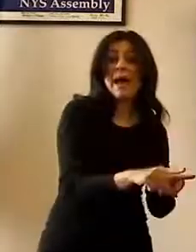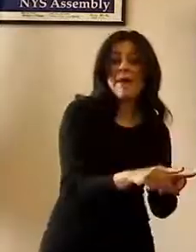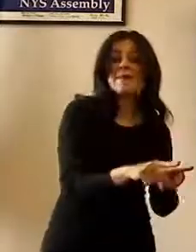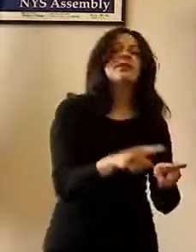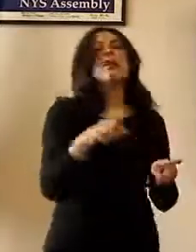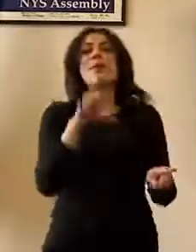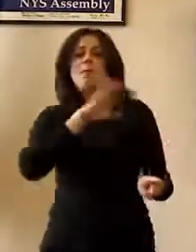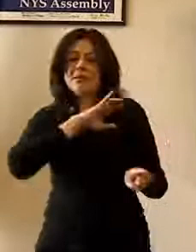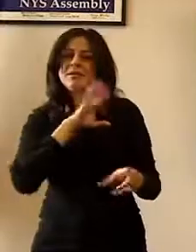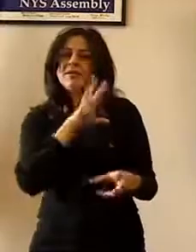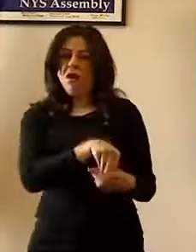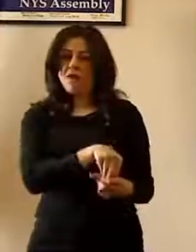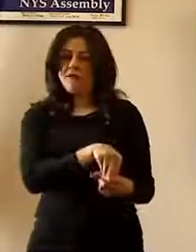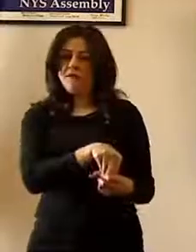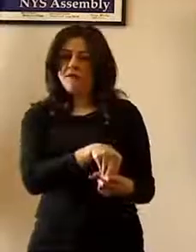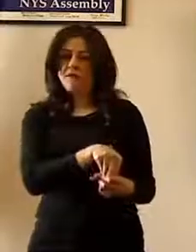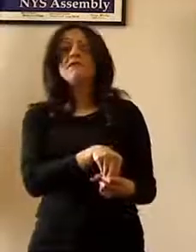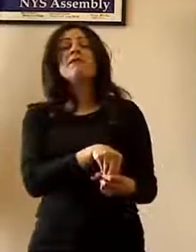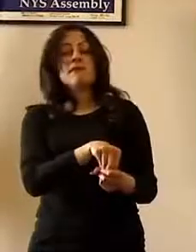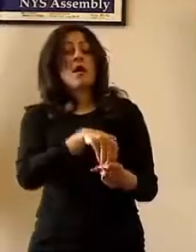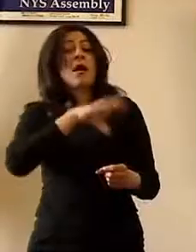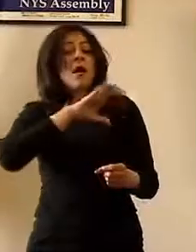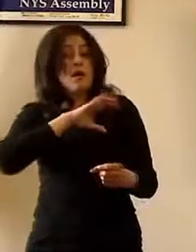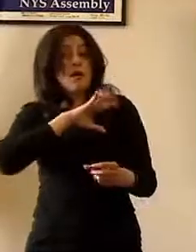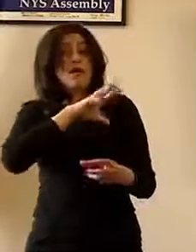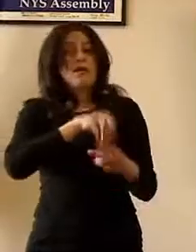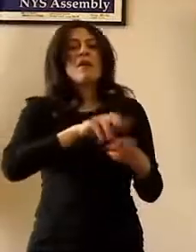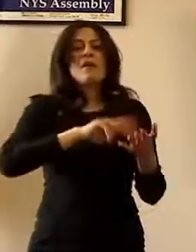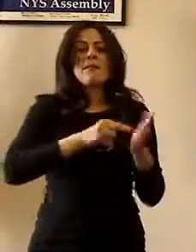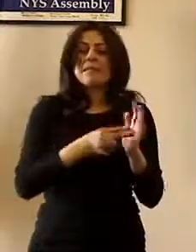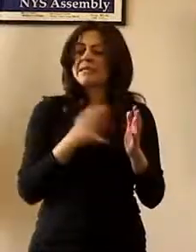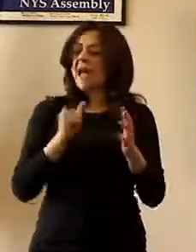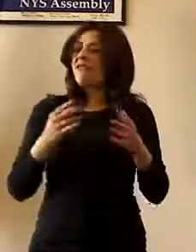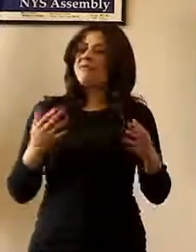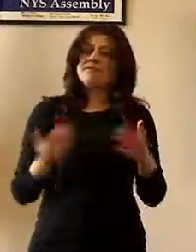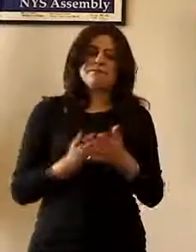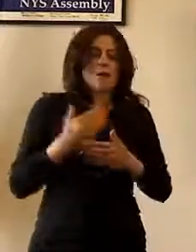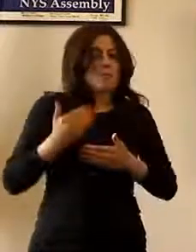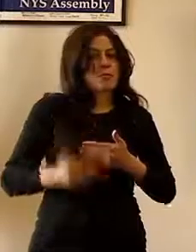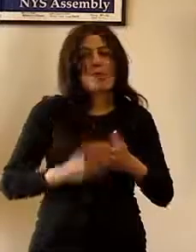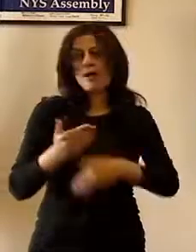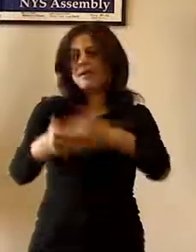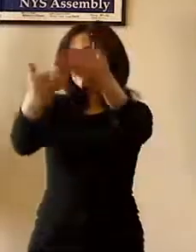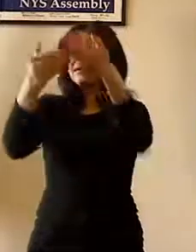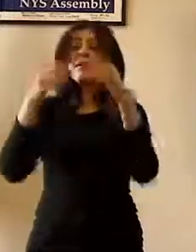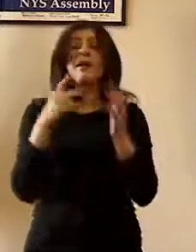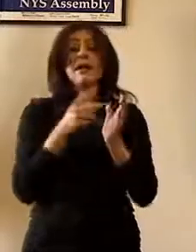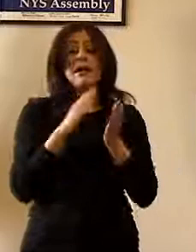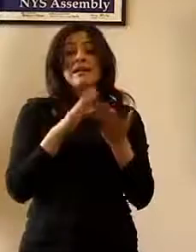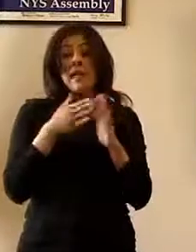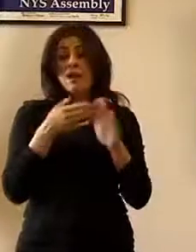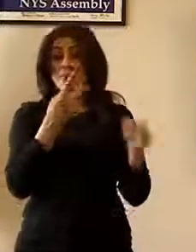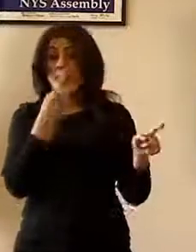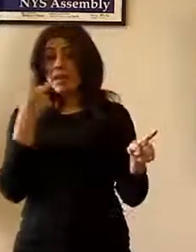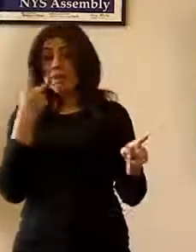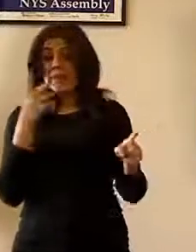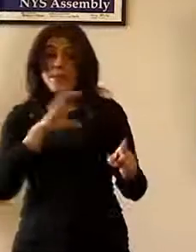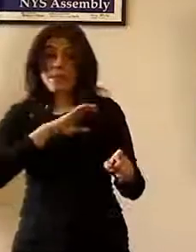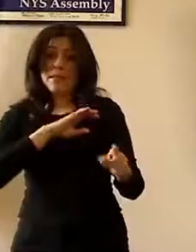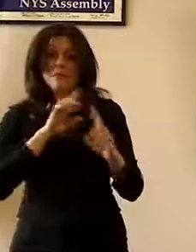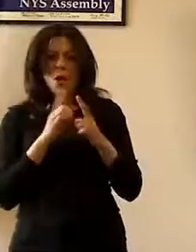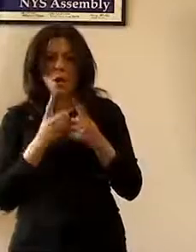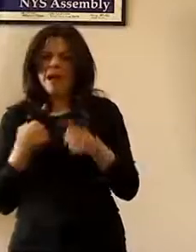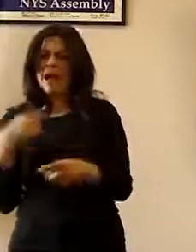from law enforcement, and when law enforcement responds, there's an entire process there. the town of Poughkeepsie Police Department,